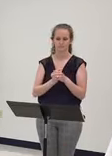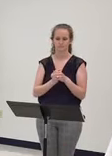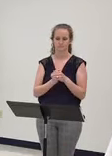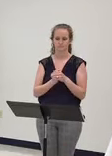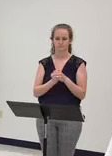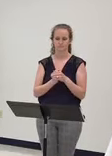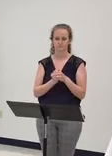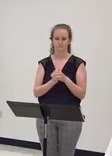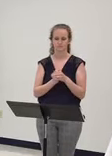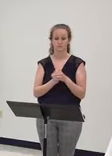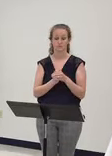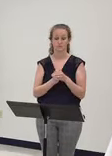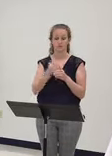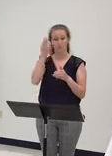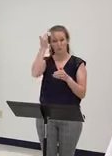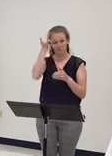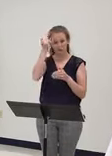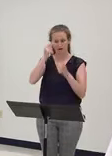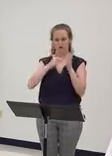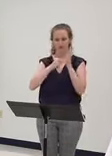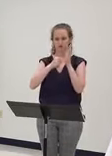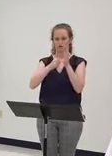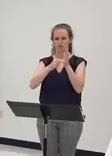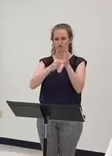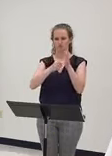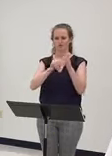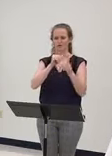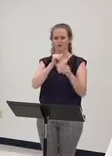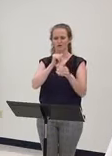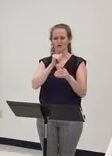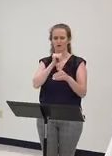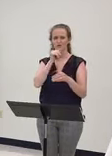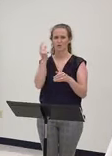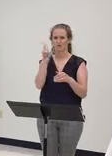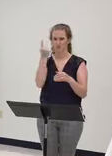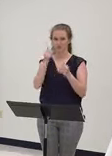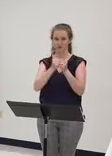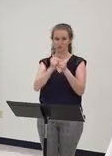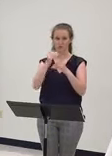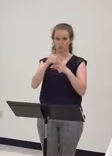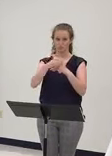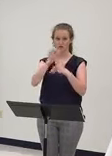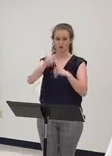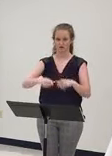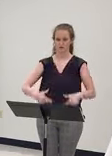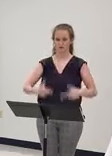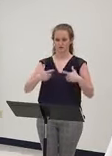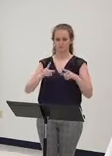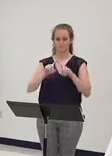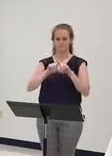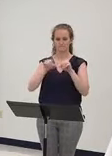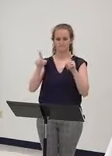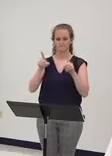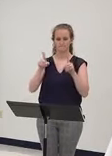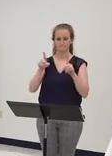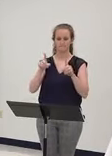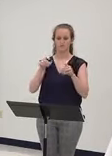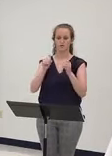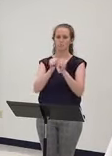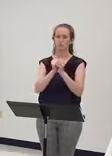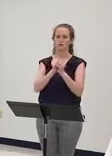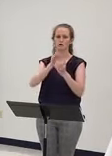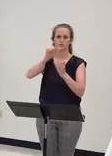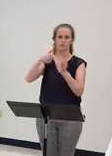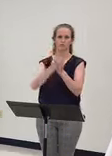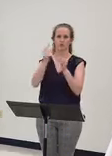your fathers, in order to show you that not by bread alone does one live, but by every word